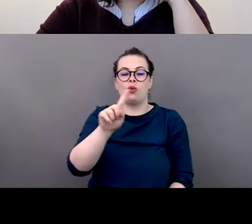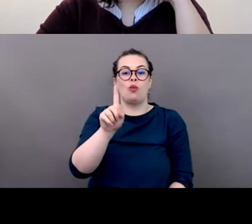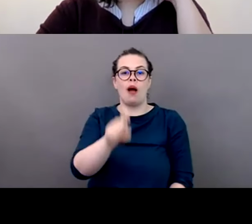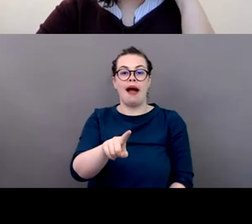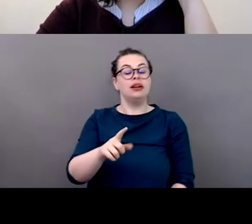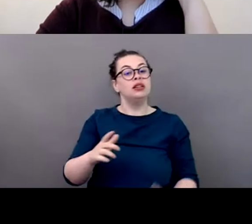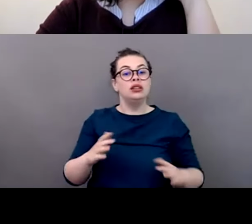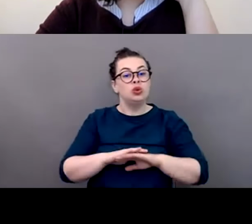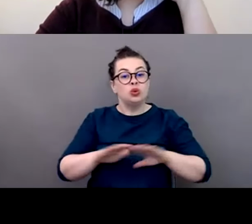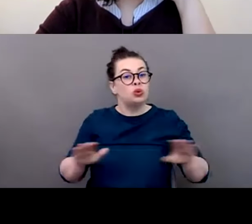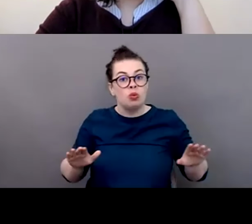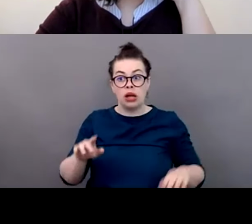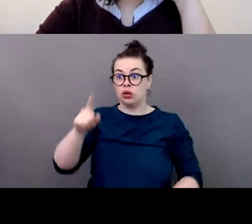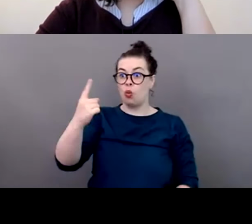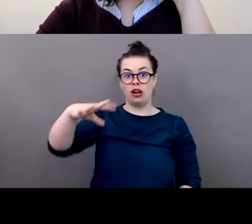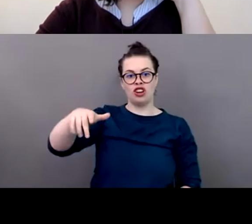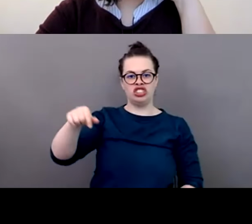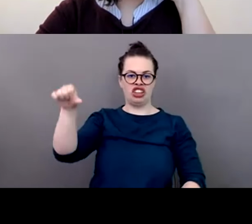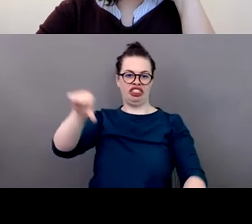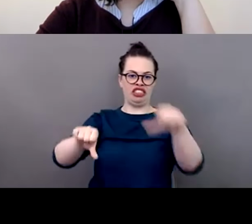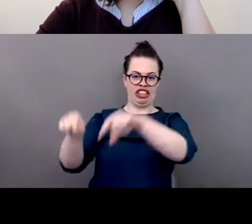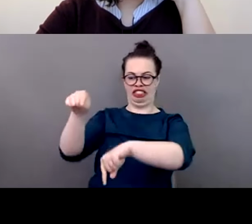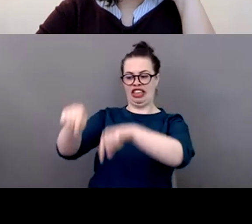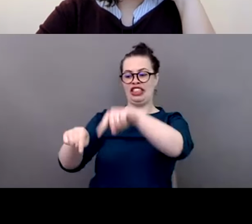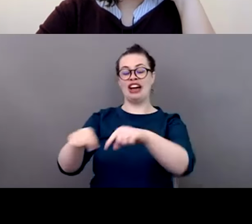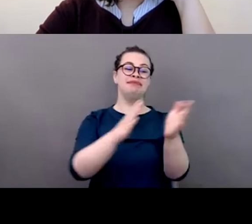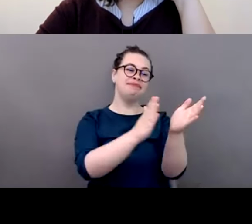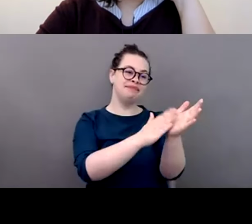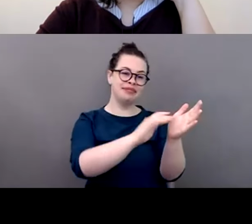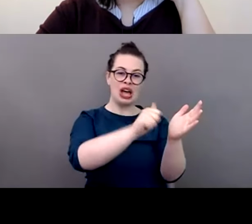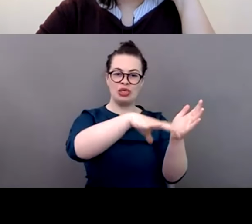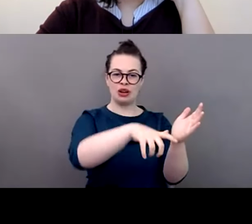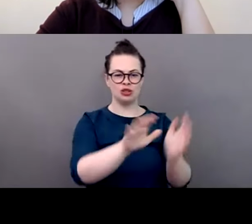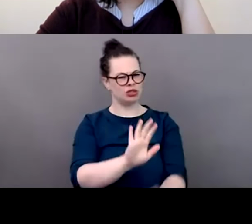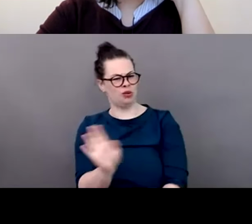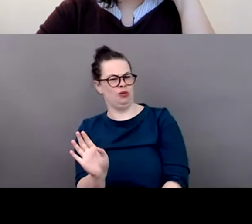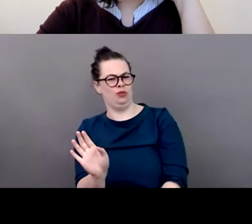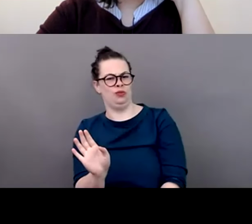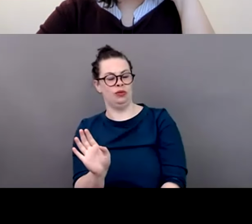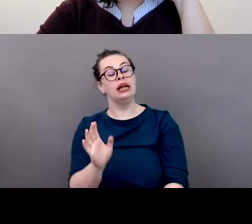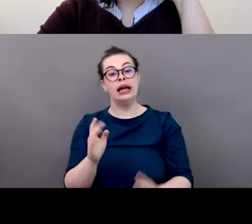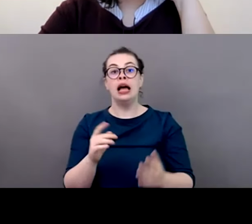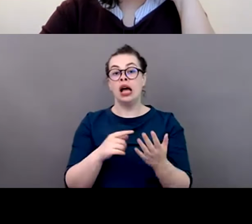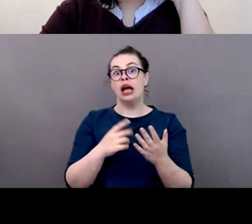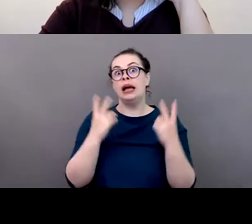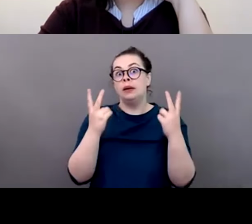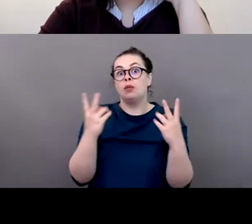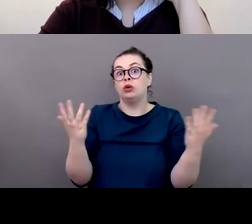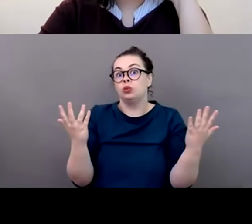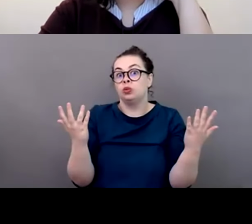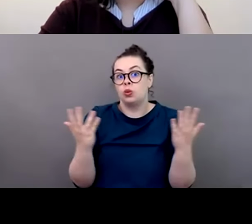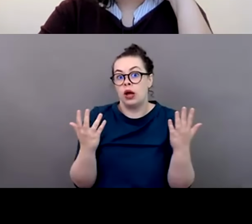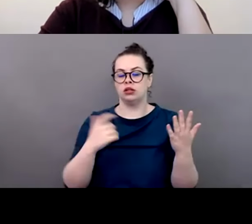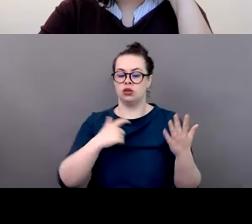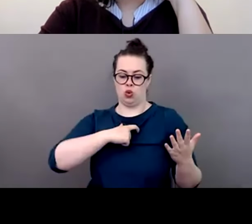of course, part of an important tool in human rights awareness, I would say, but it